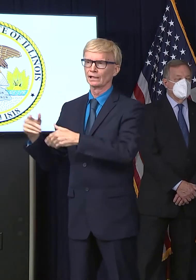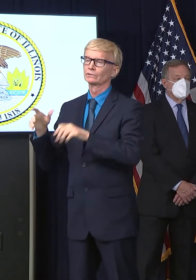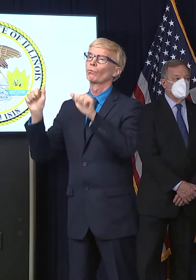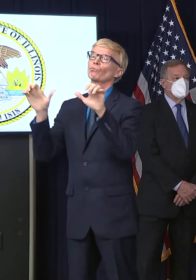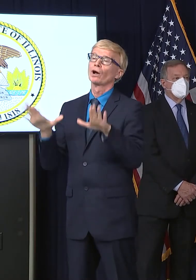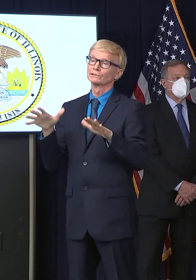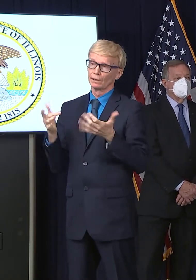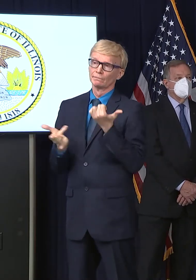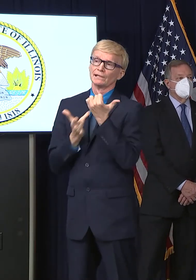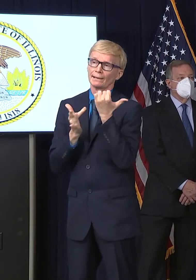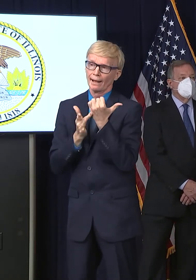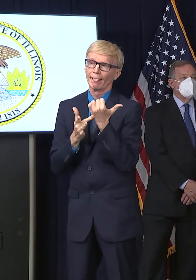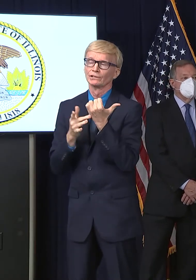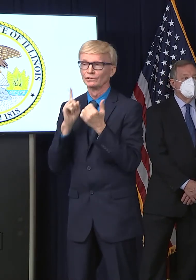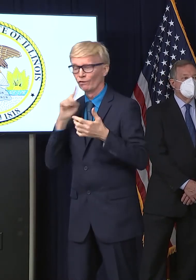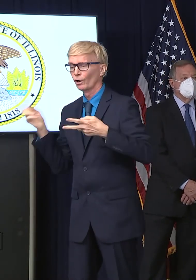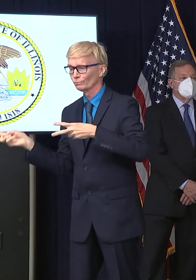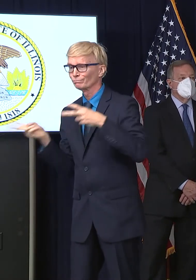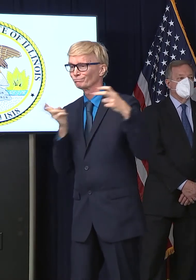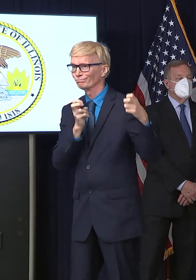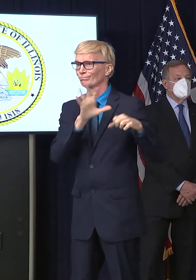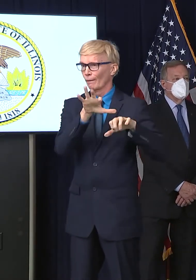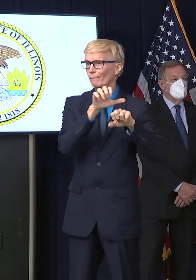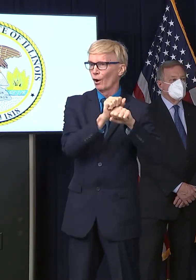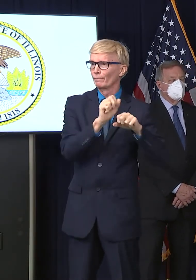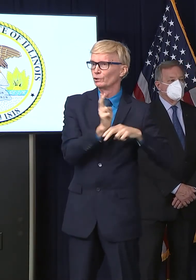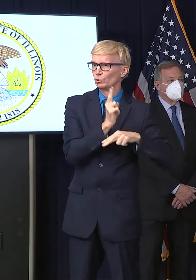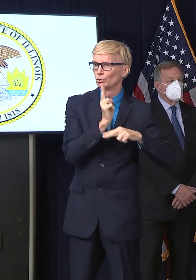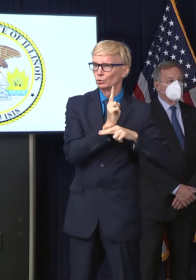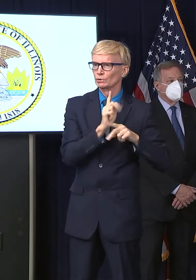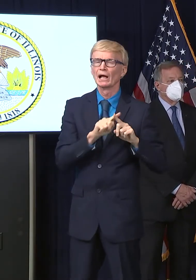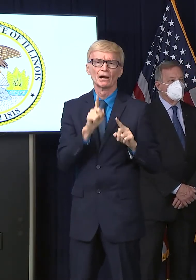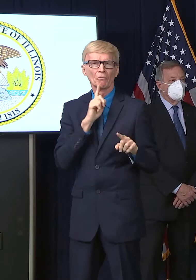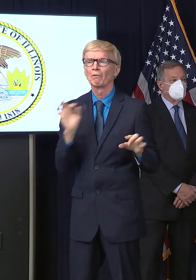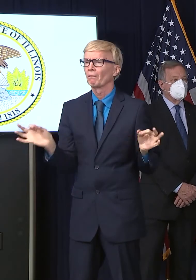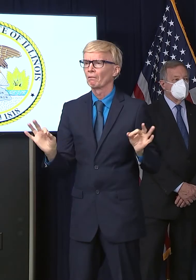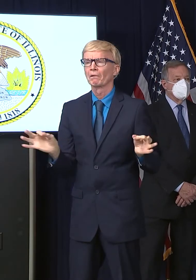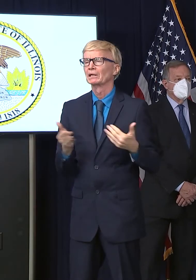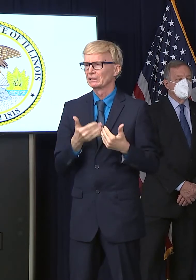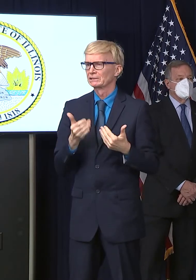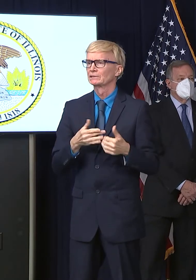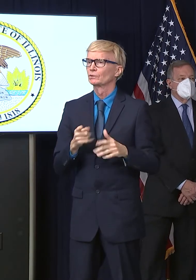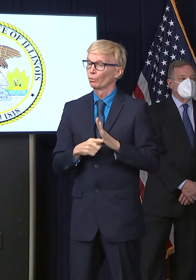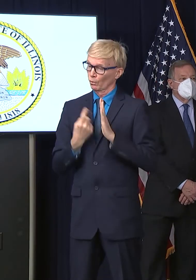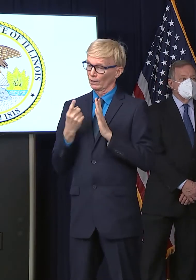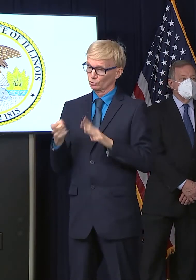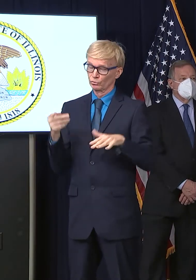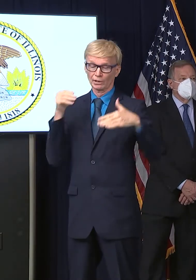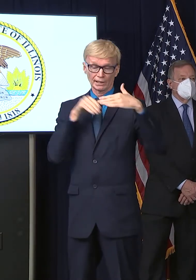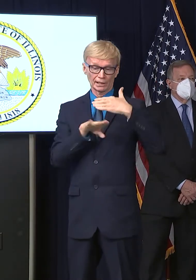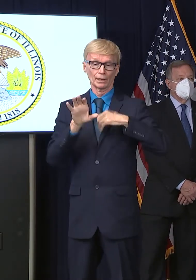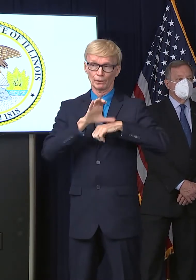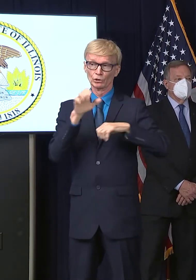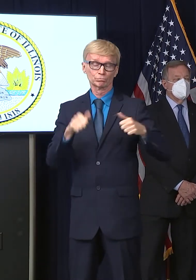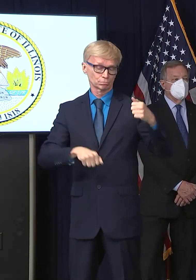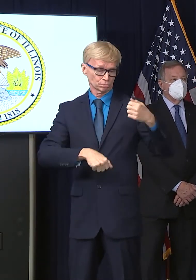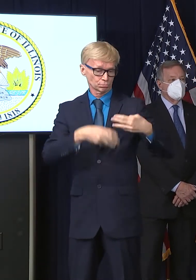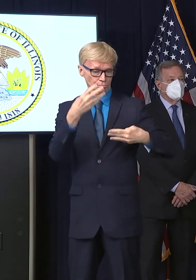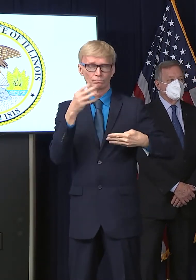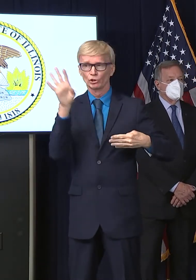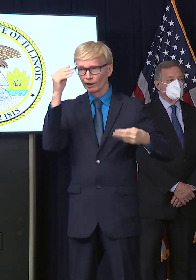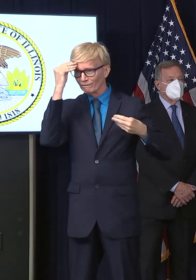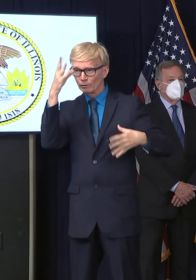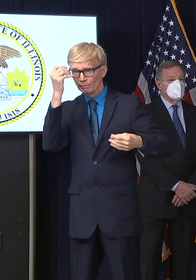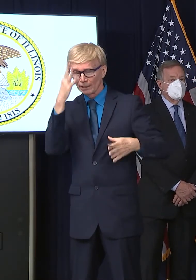that we're using for that. And it's a relatively easy process once you get in to make an appointment to put your information